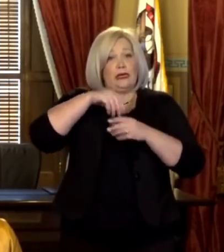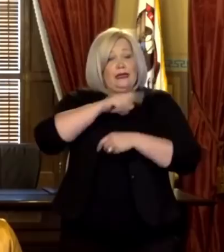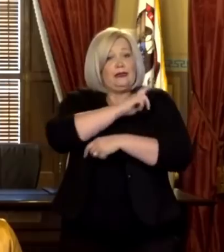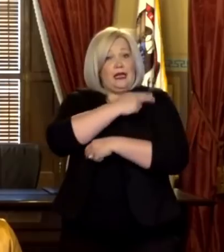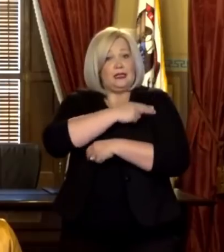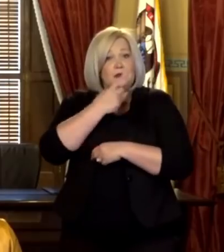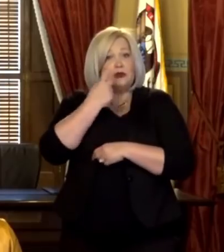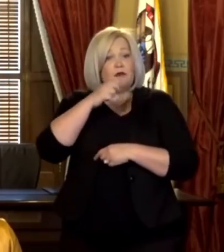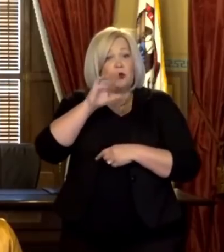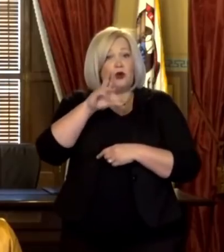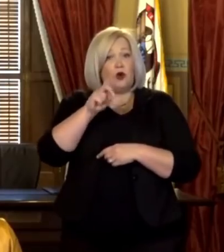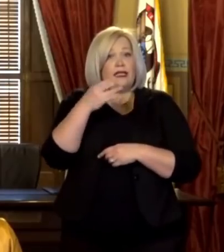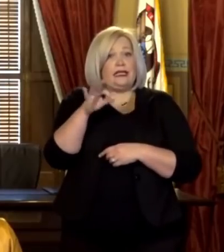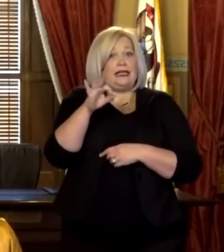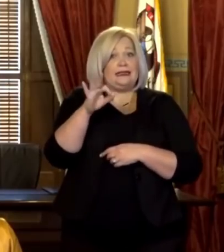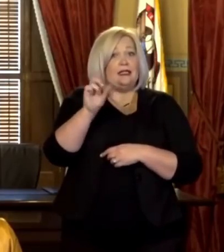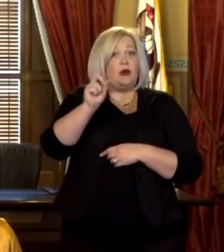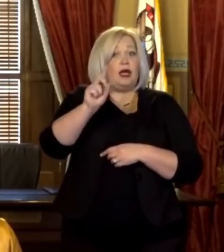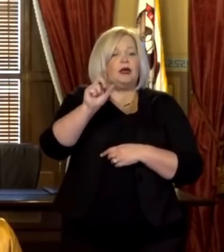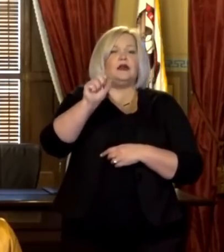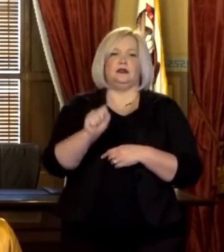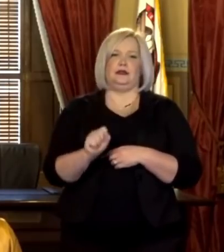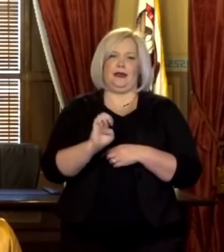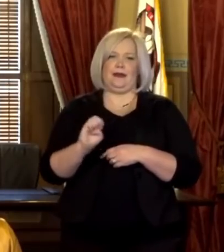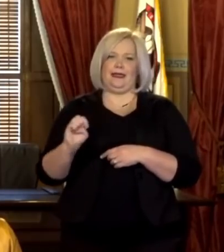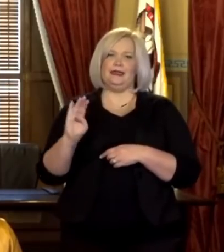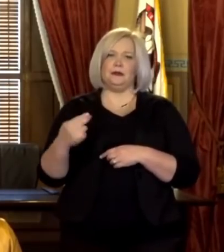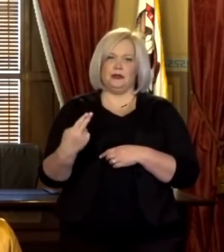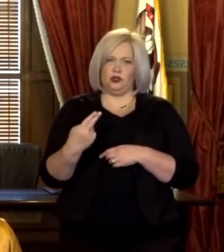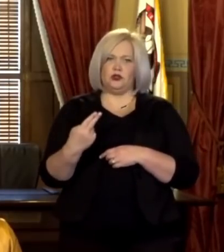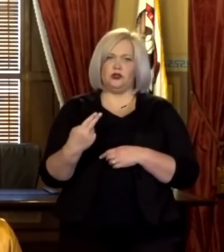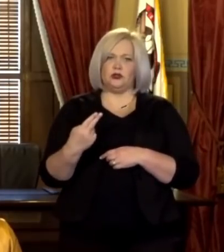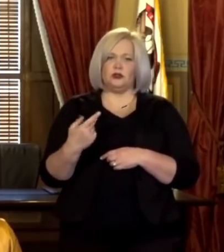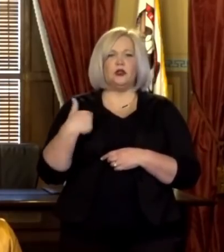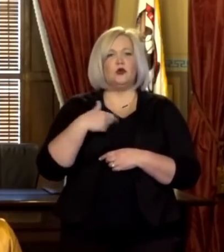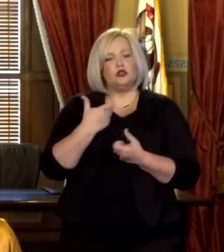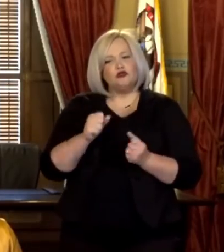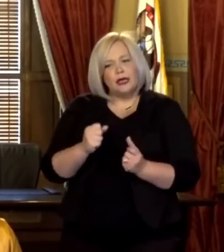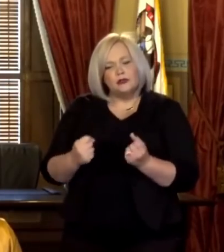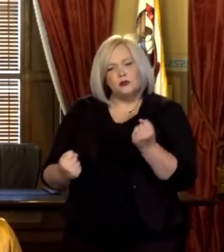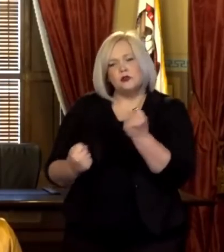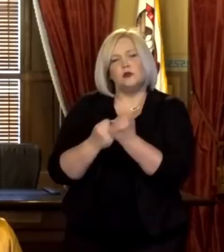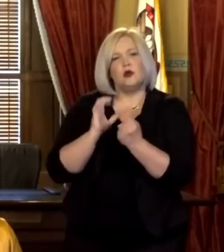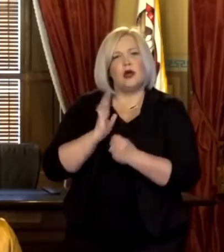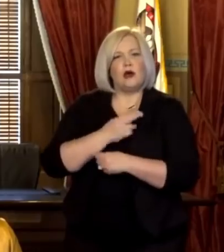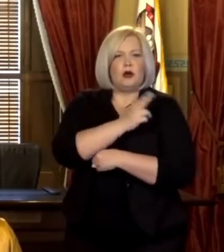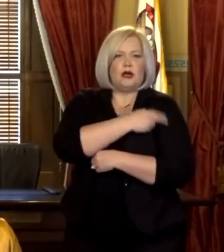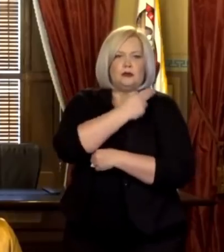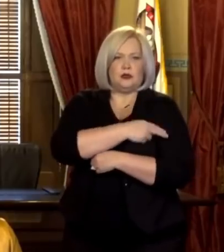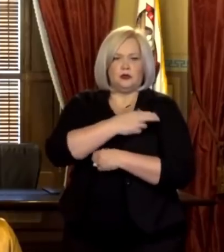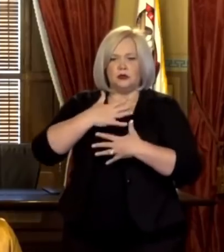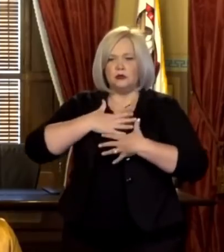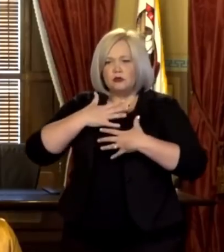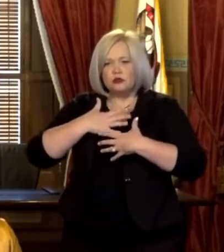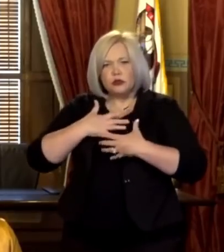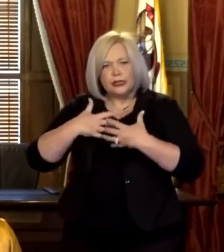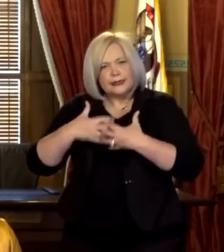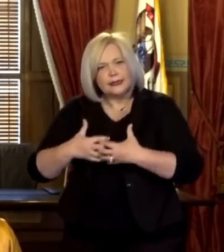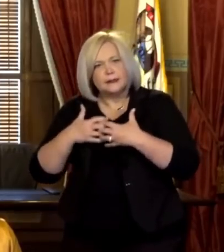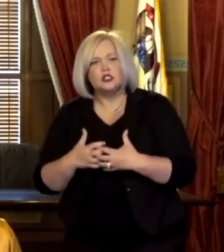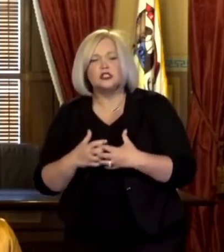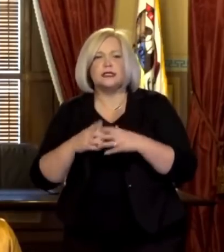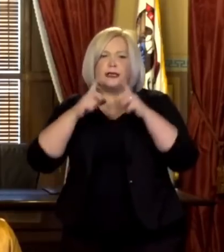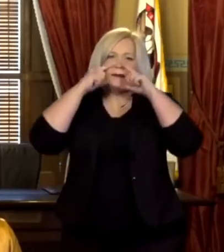We're working incredibly hard to make sure hospitals get the support they need: equipment, ventilators, masks, gowns,